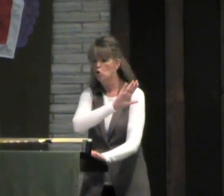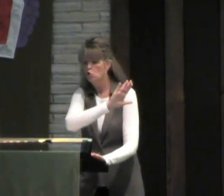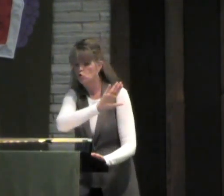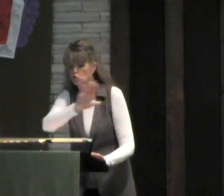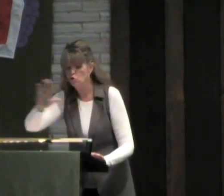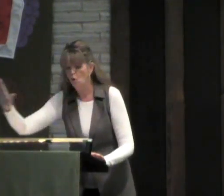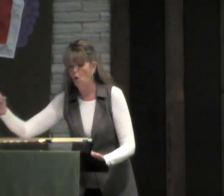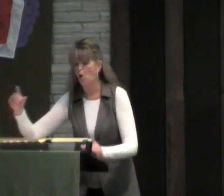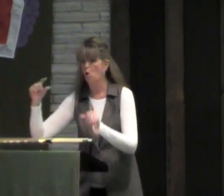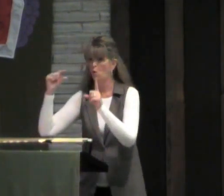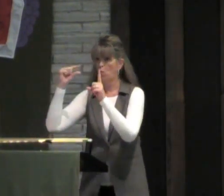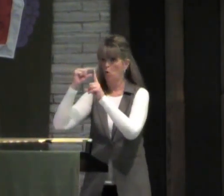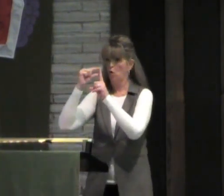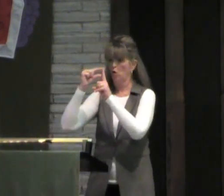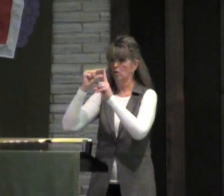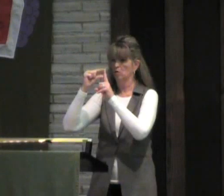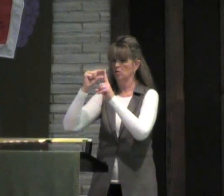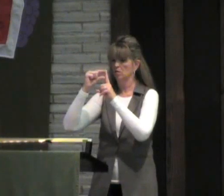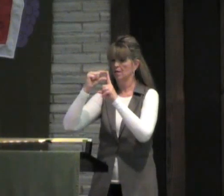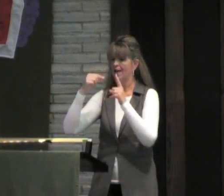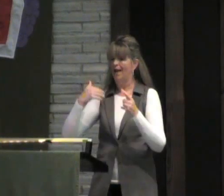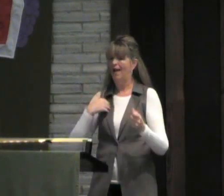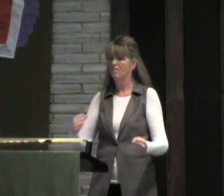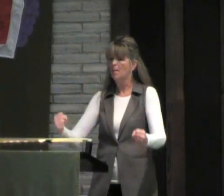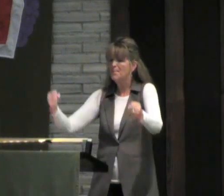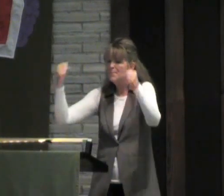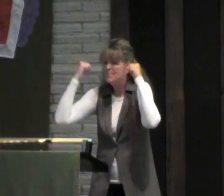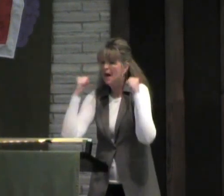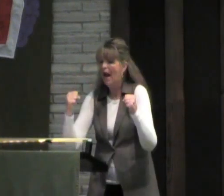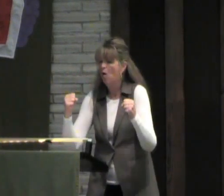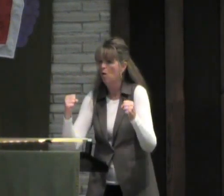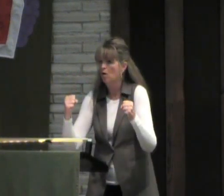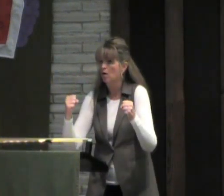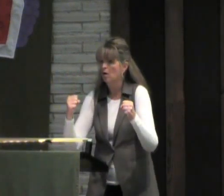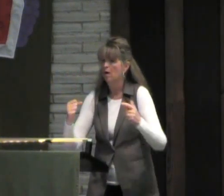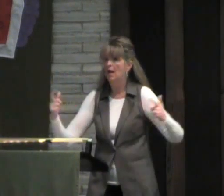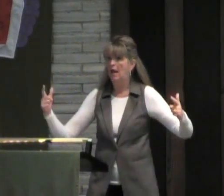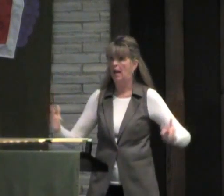it says, your word has power